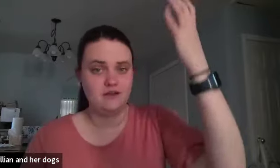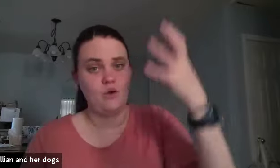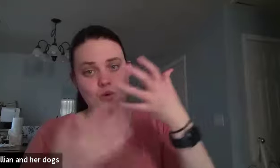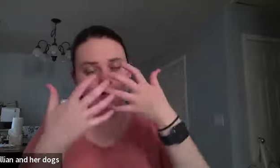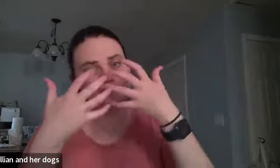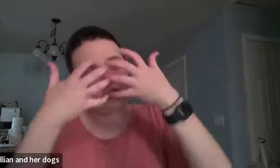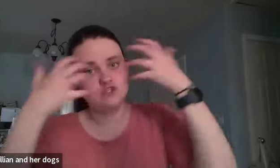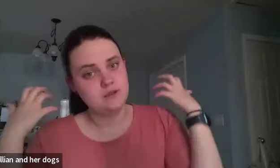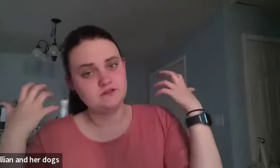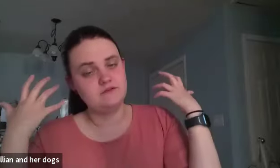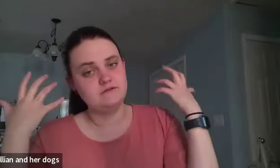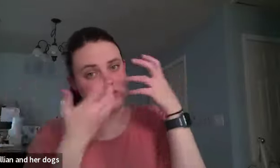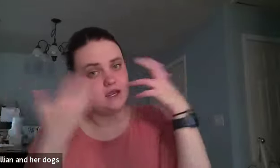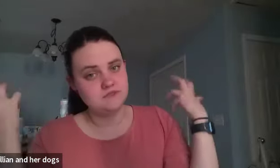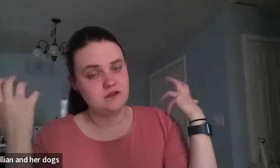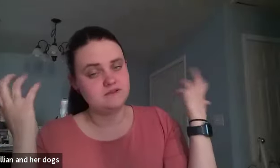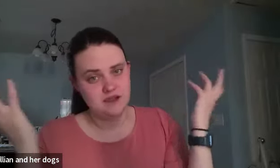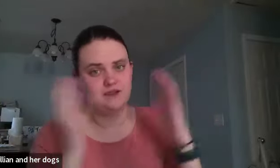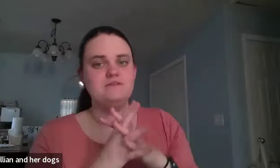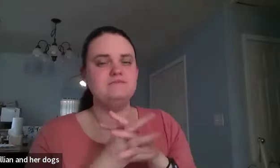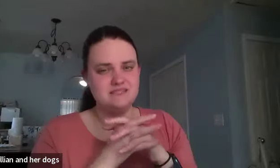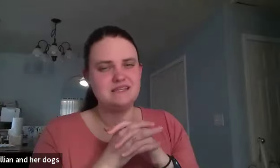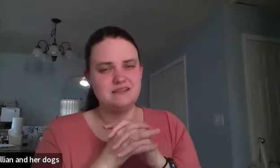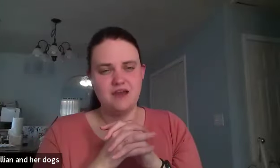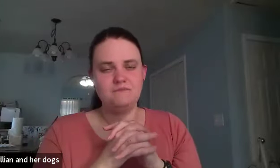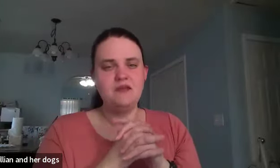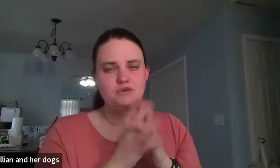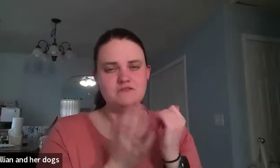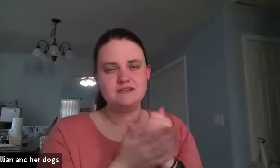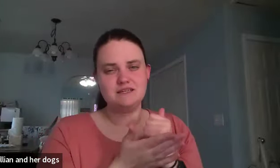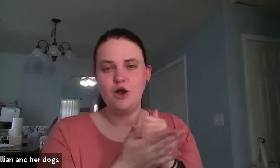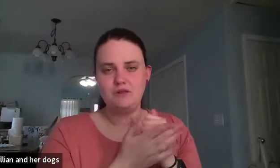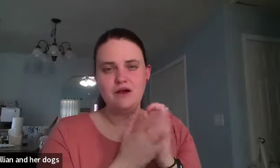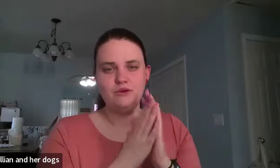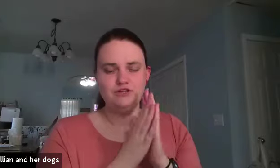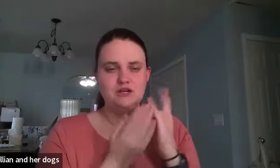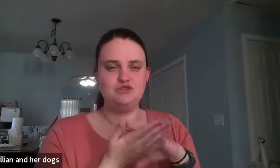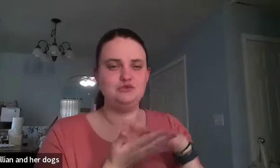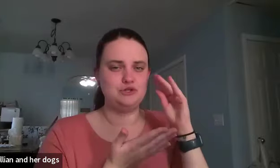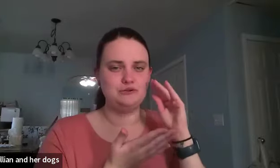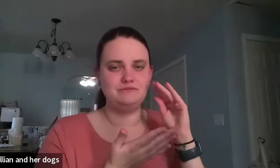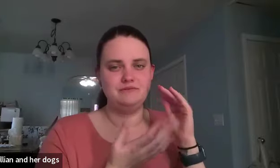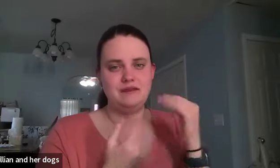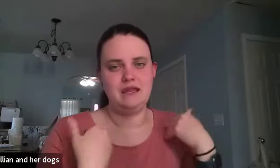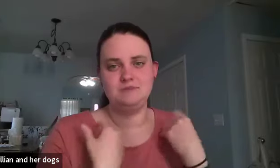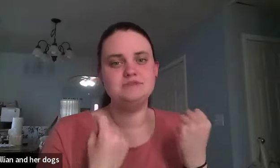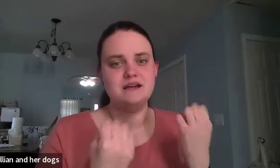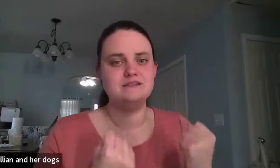neck, or stripes on the stripes of a tiger. It's things like that, which I think does help a lot when you're trying to learn animal